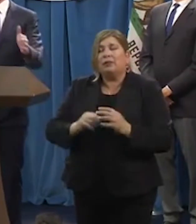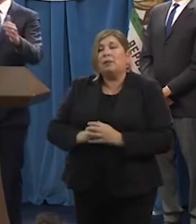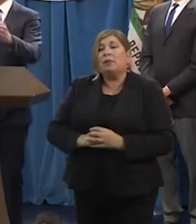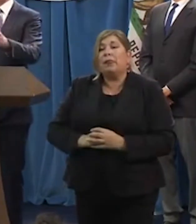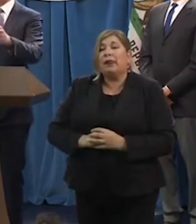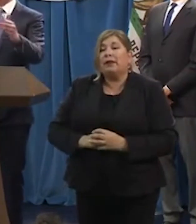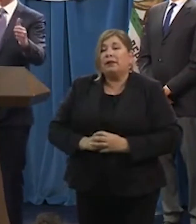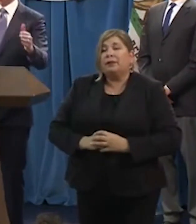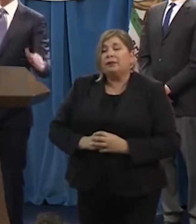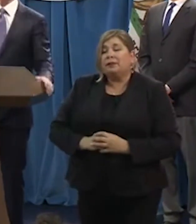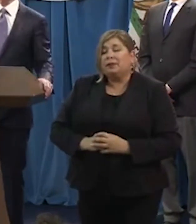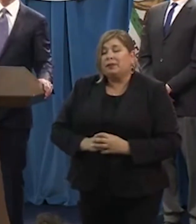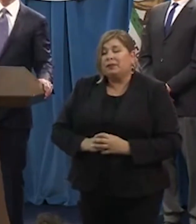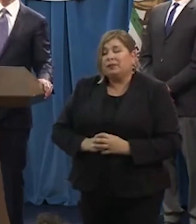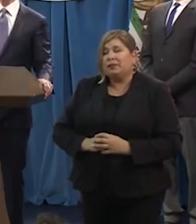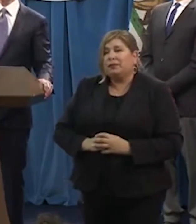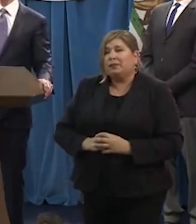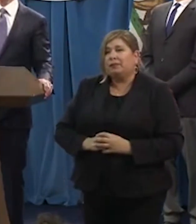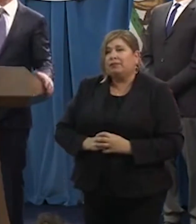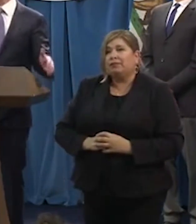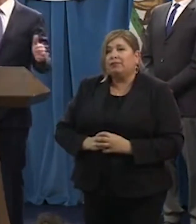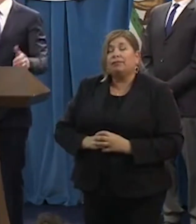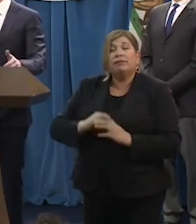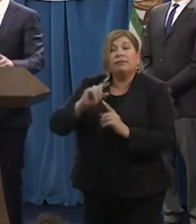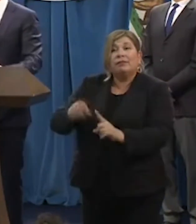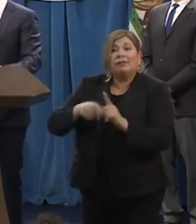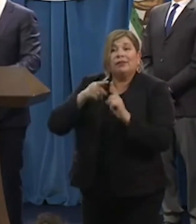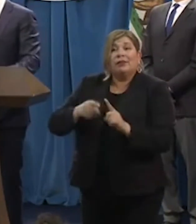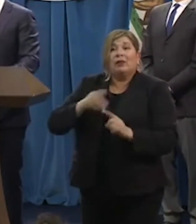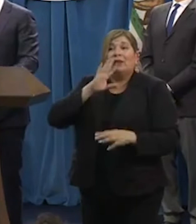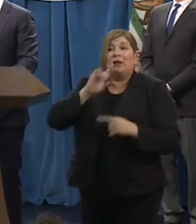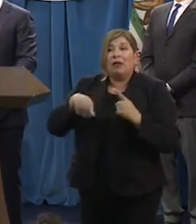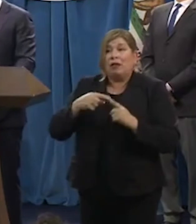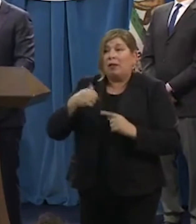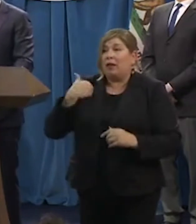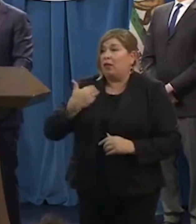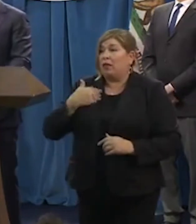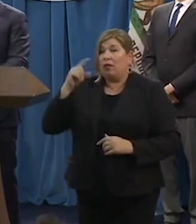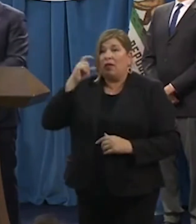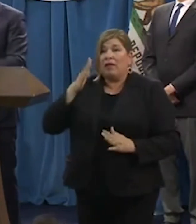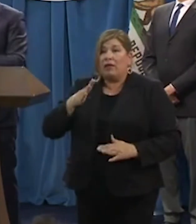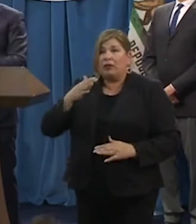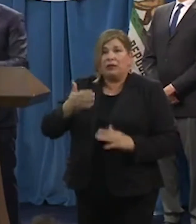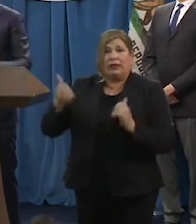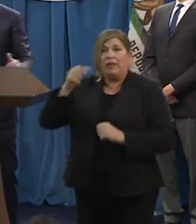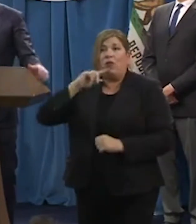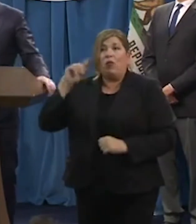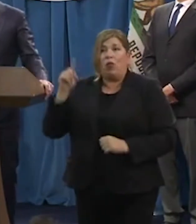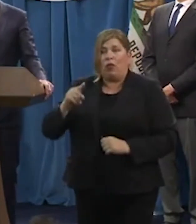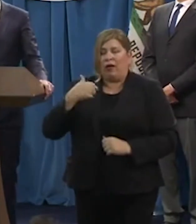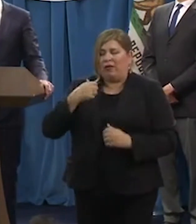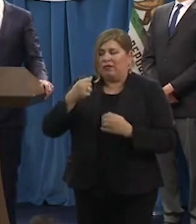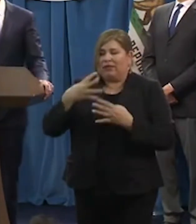Final point on the executive order, there are a number of things included in that. I referenced that the issue